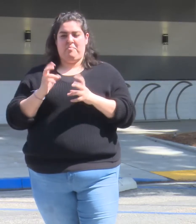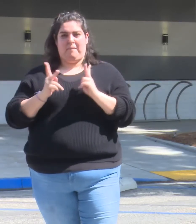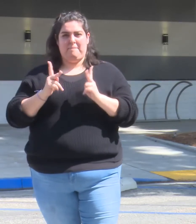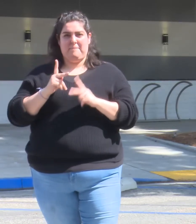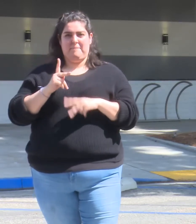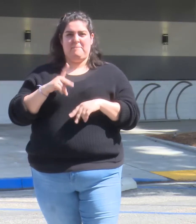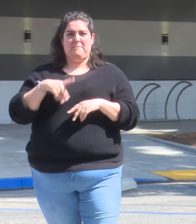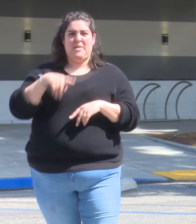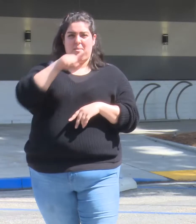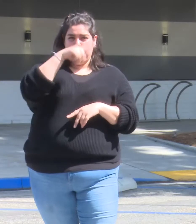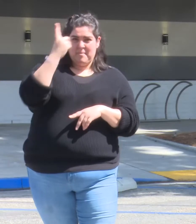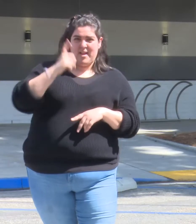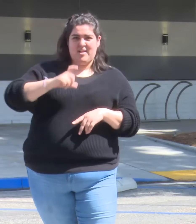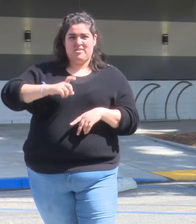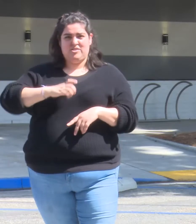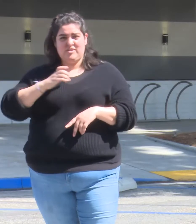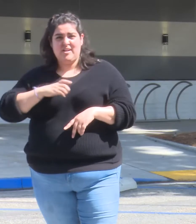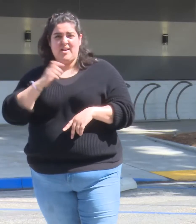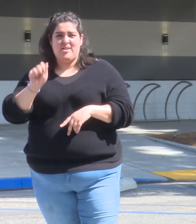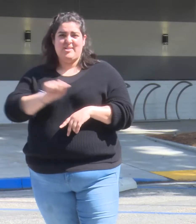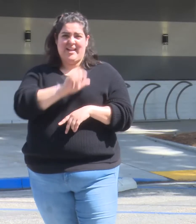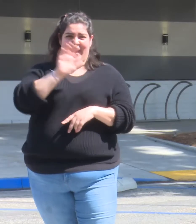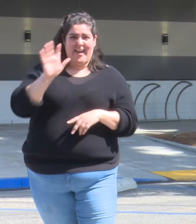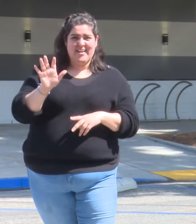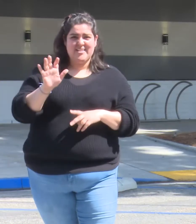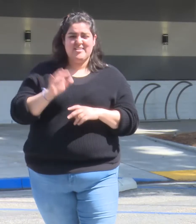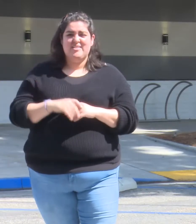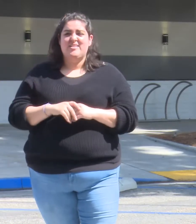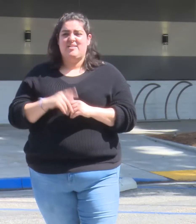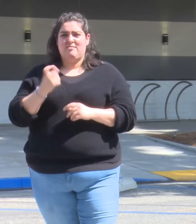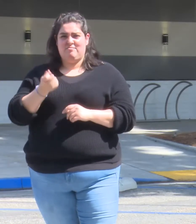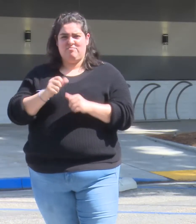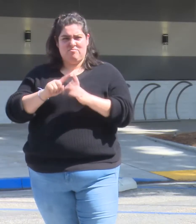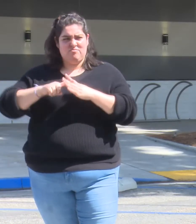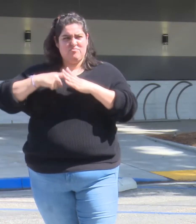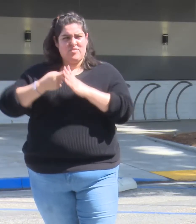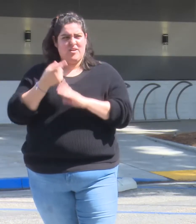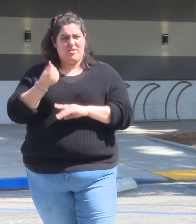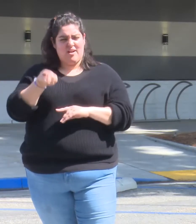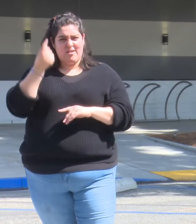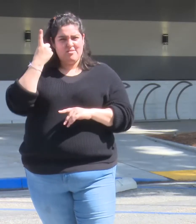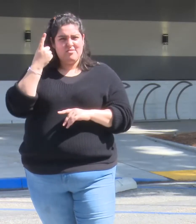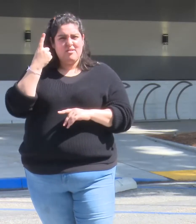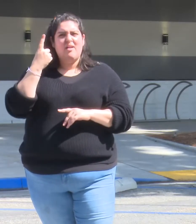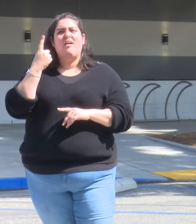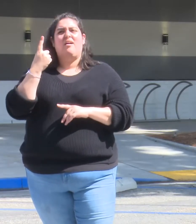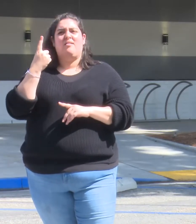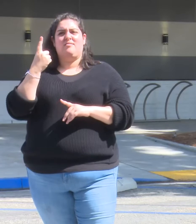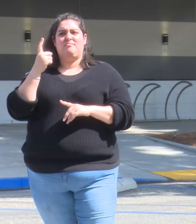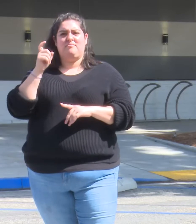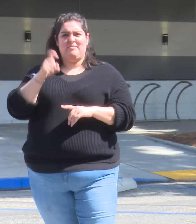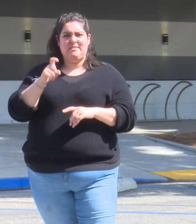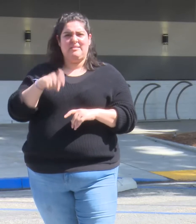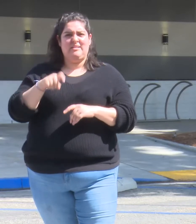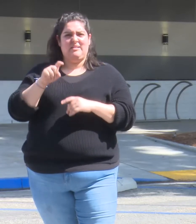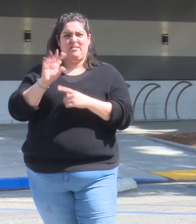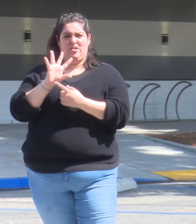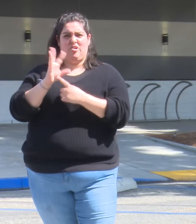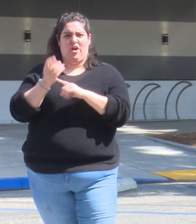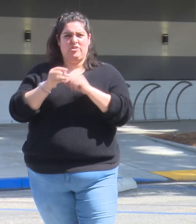American, Chicano, Asian, and we started to understand the whole necessity of cultural